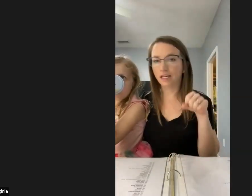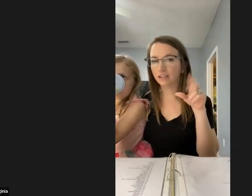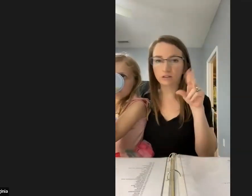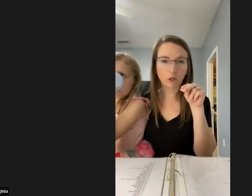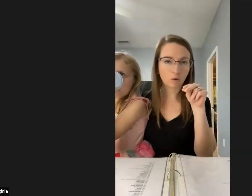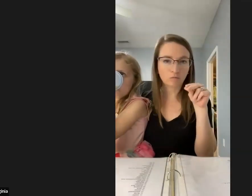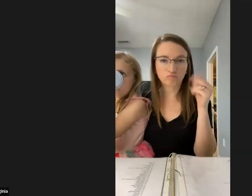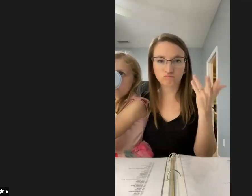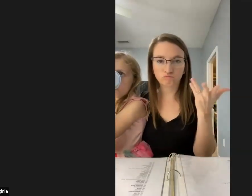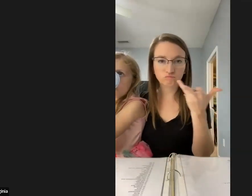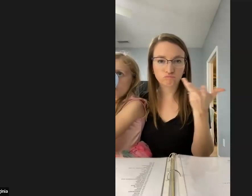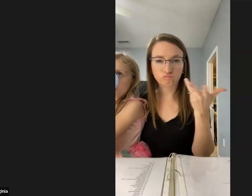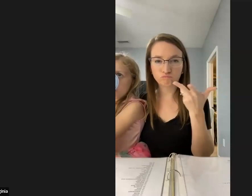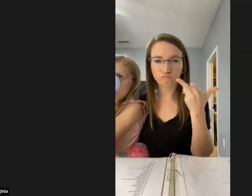Yes, no,